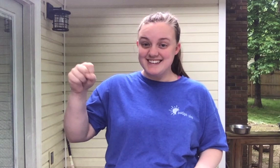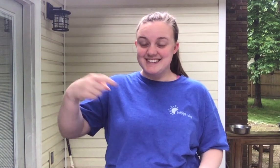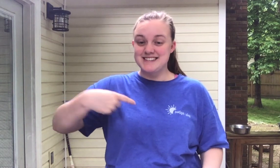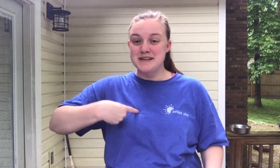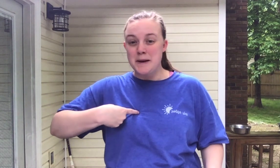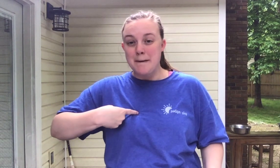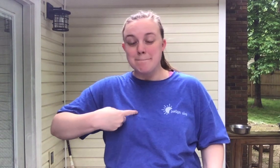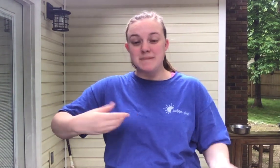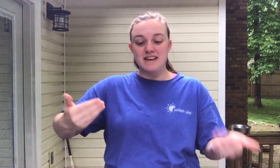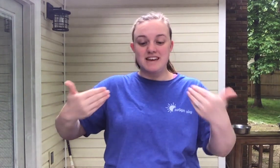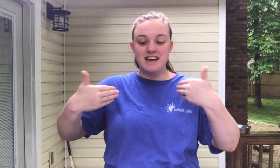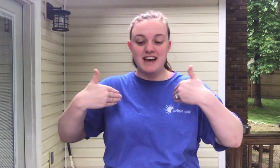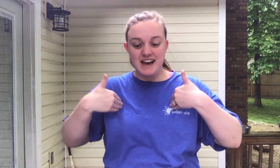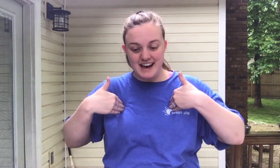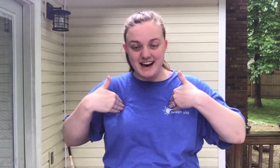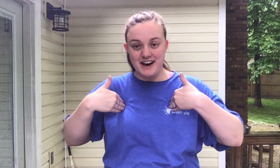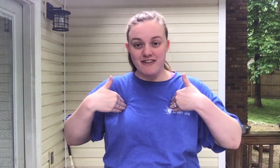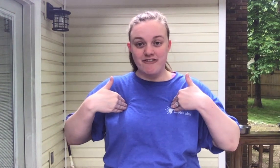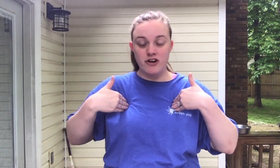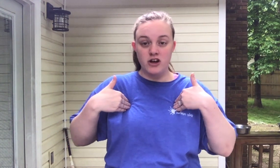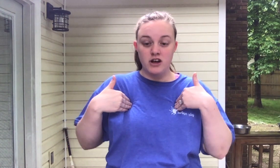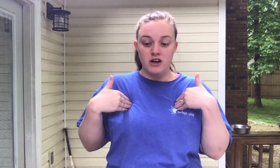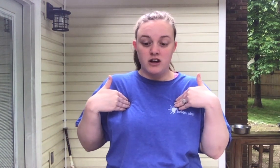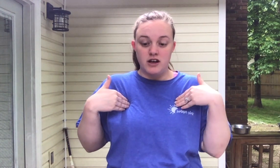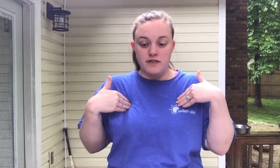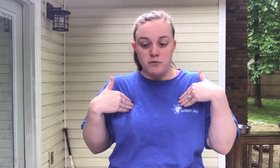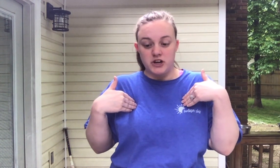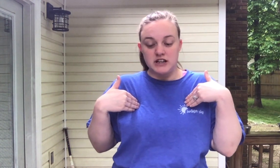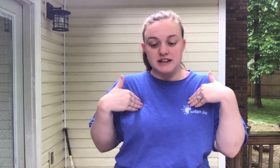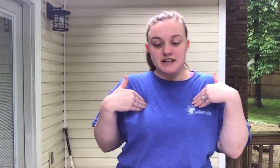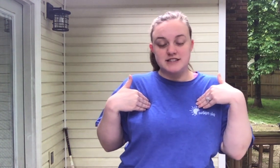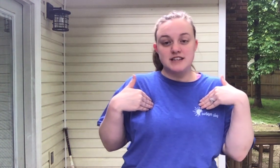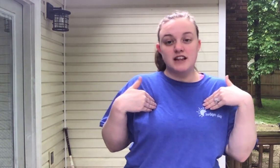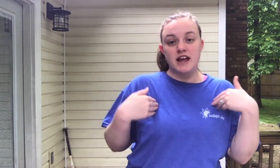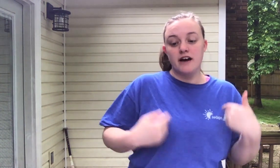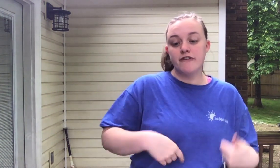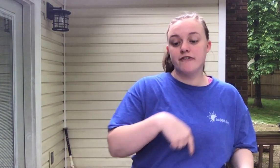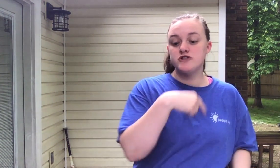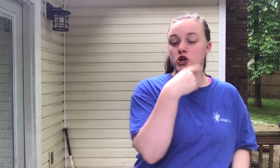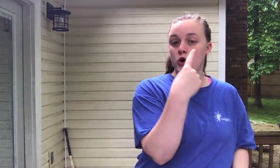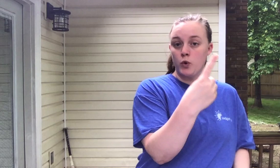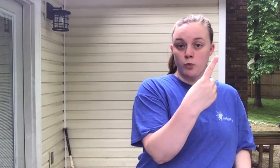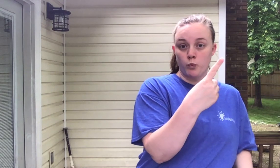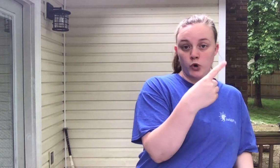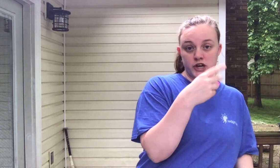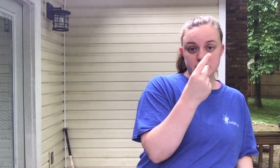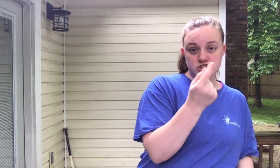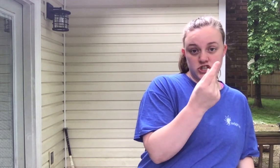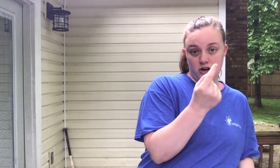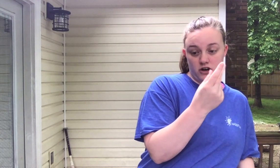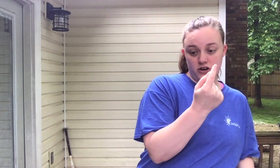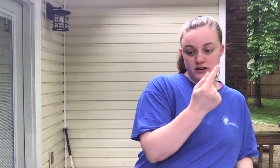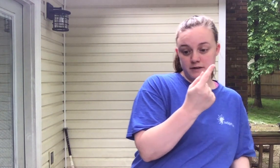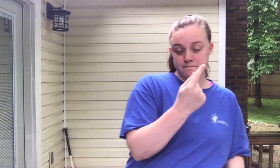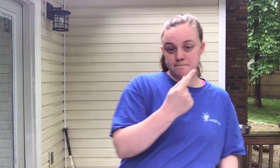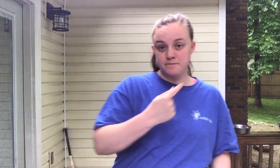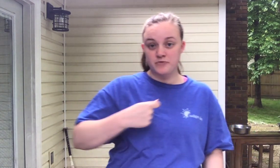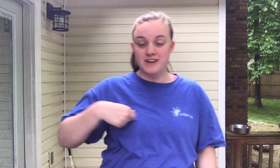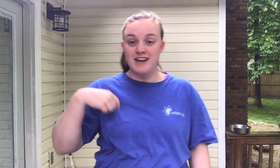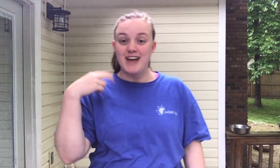yes, me have, and then we're going to lean to the left, 1 dog,